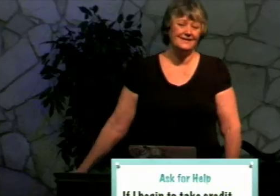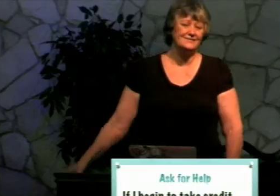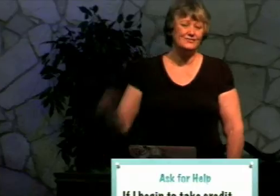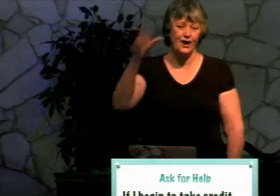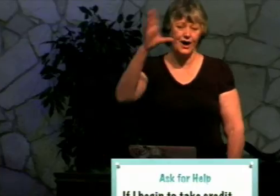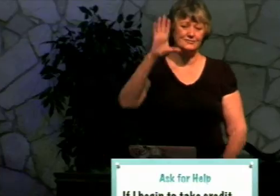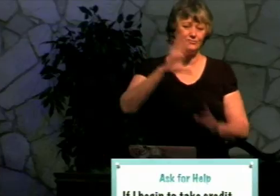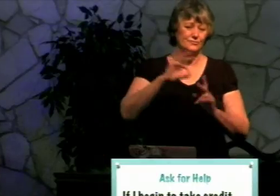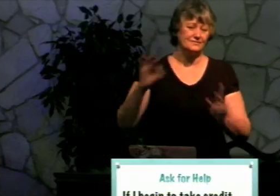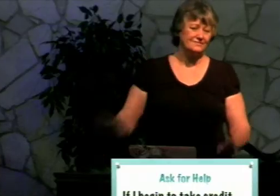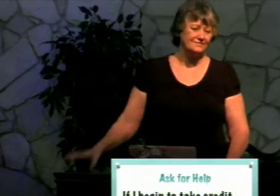It's God's choice.